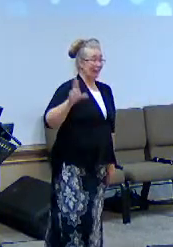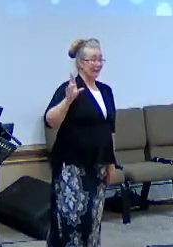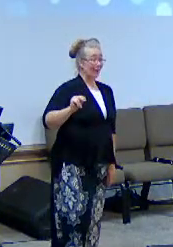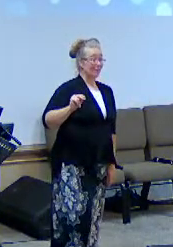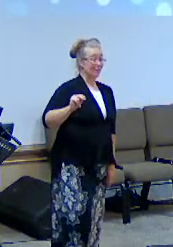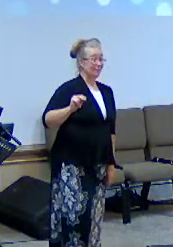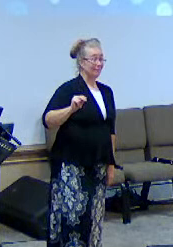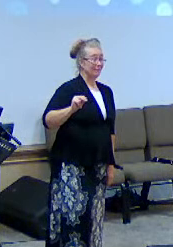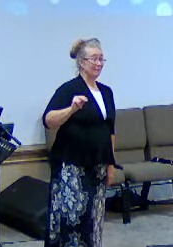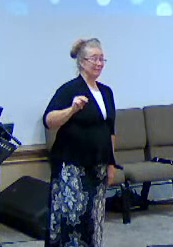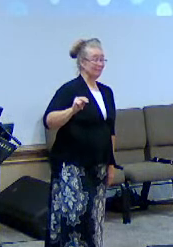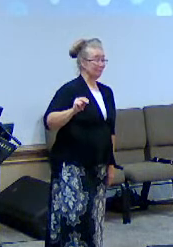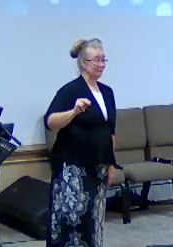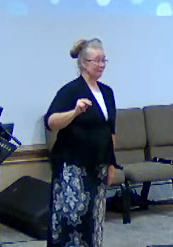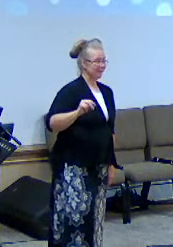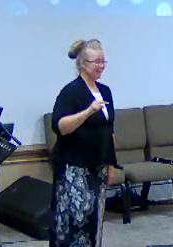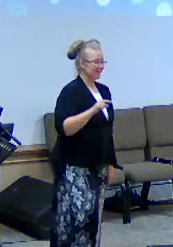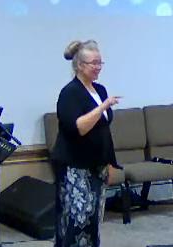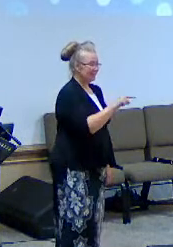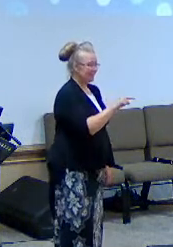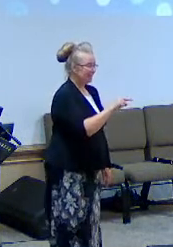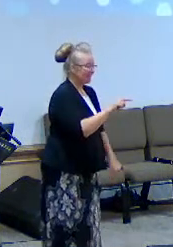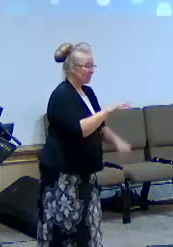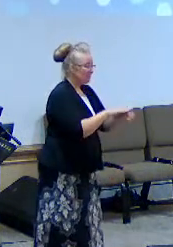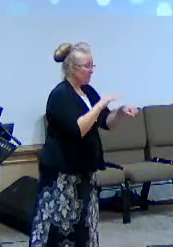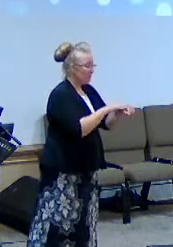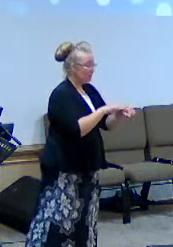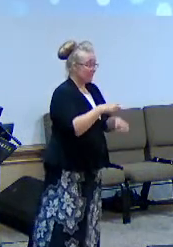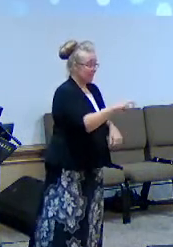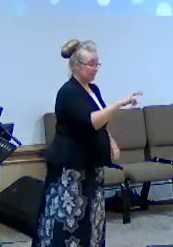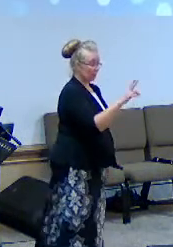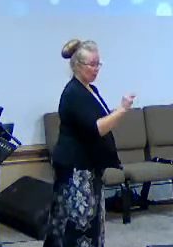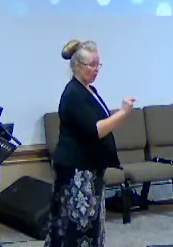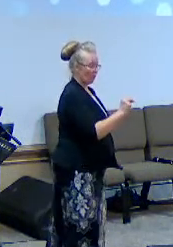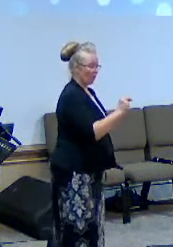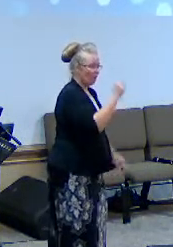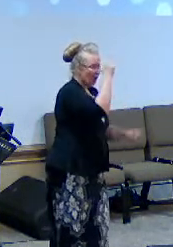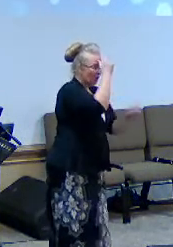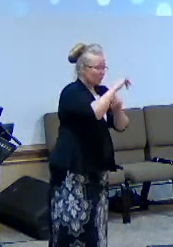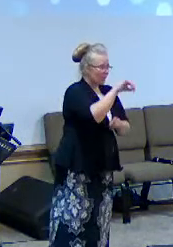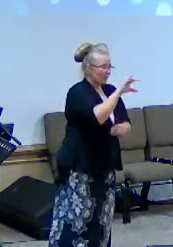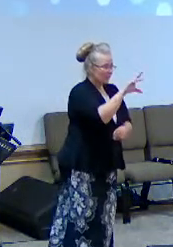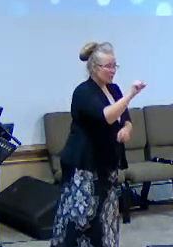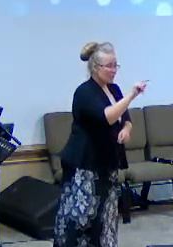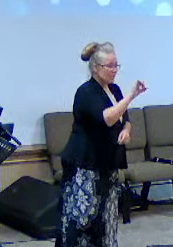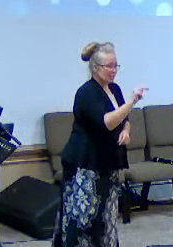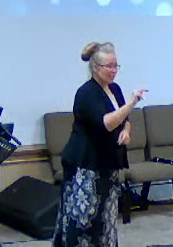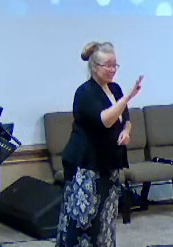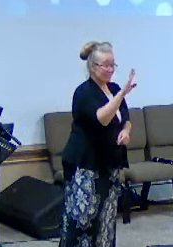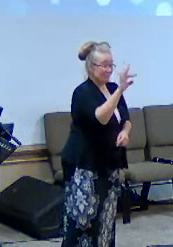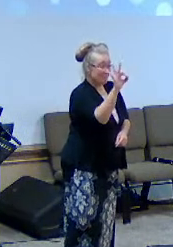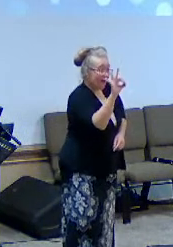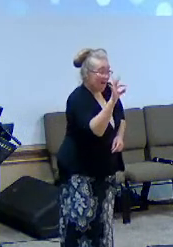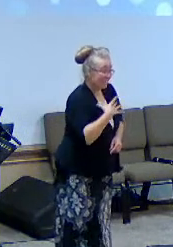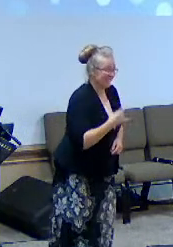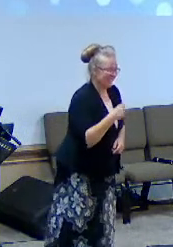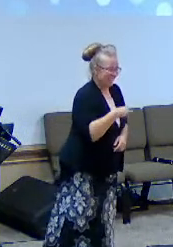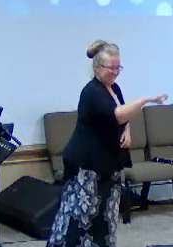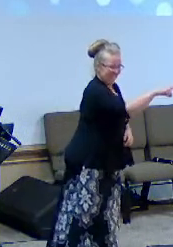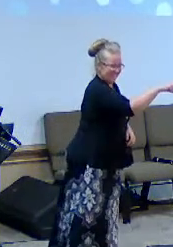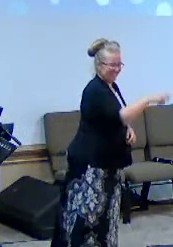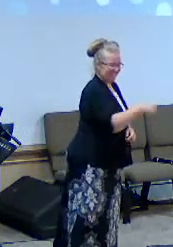little did anybody know she has pet snakes. Dude, you don't have pet snakes. Brother Justin Buff, I wish he was here. Justin Buff has